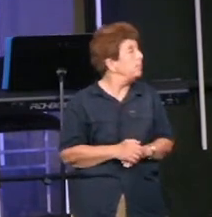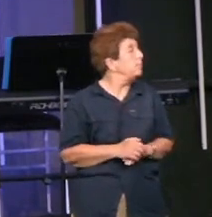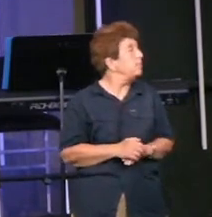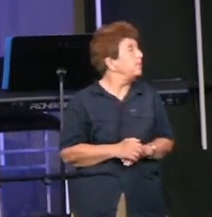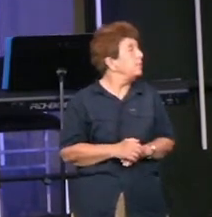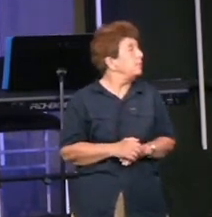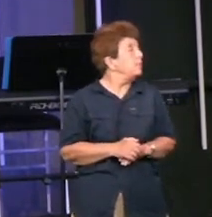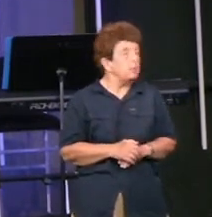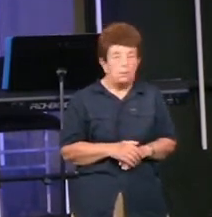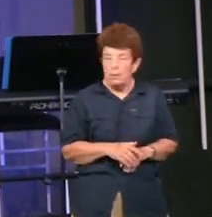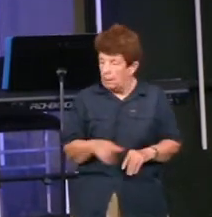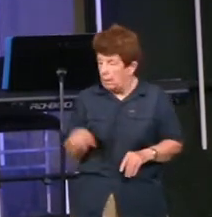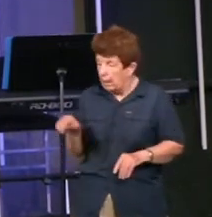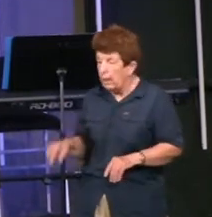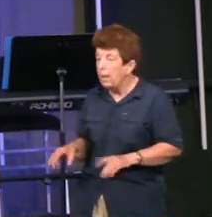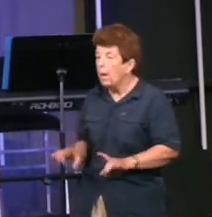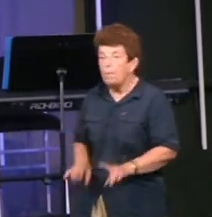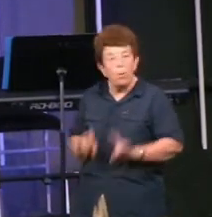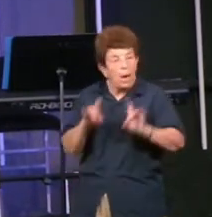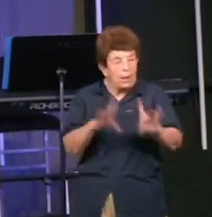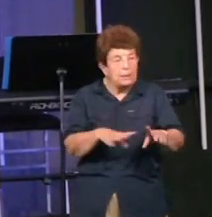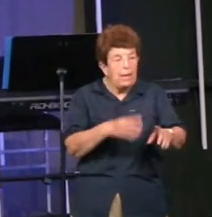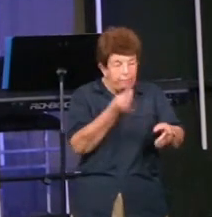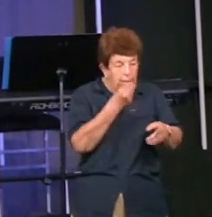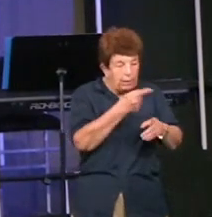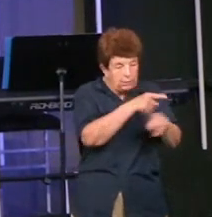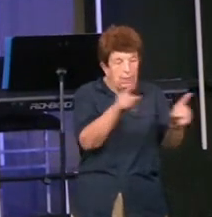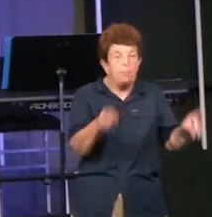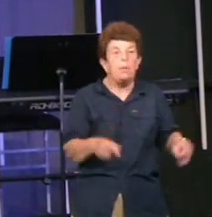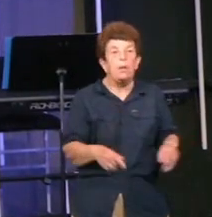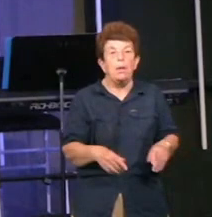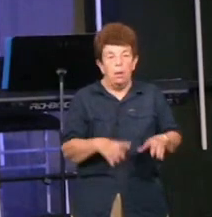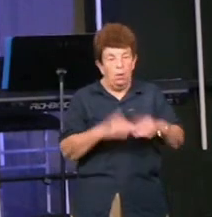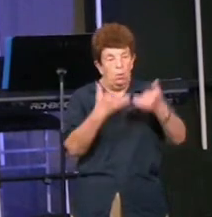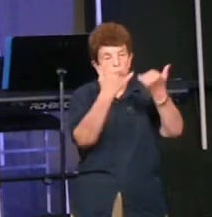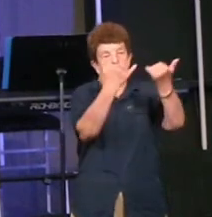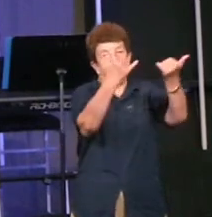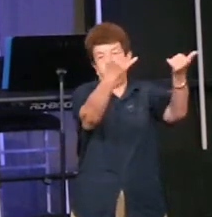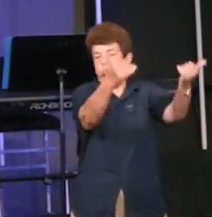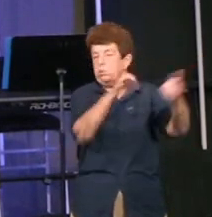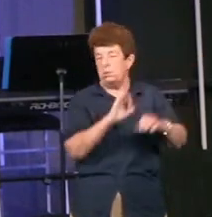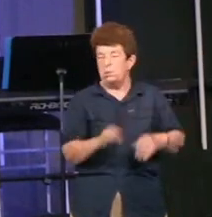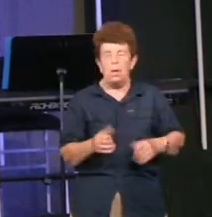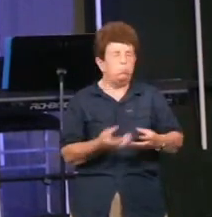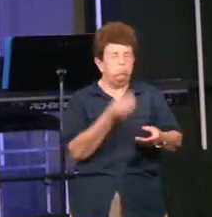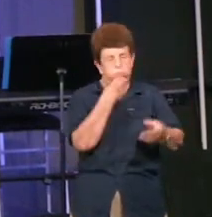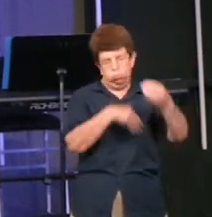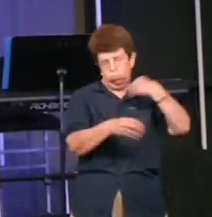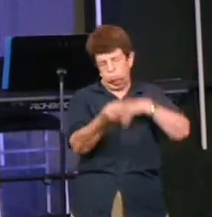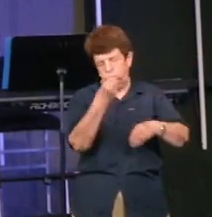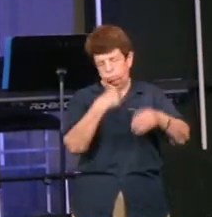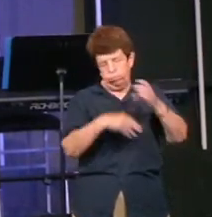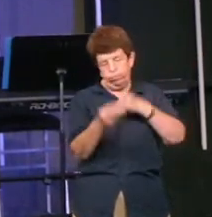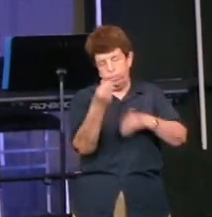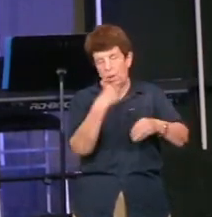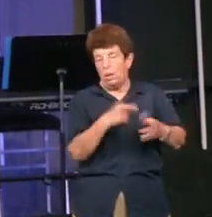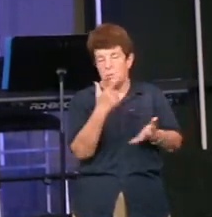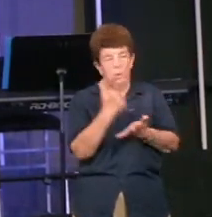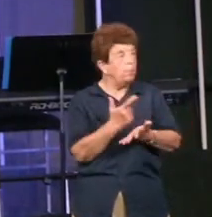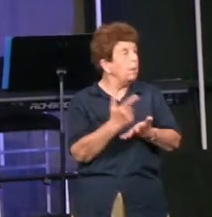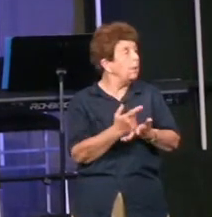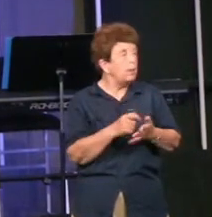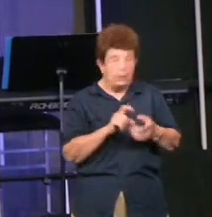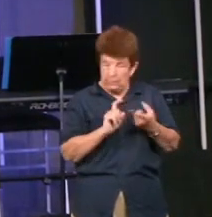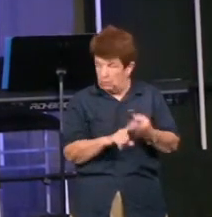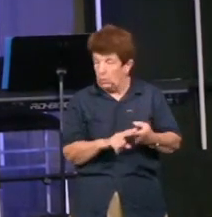Miraculously, he physically feeds all these people, and the crowds, they didn't miss out. They ate lots and lots and lots, and so much that